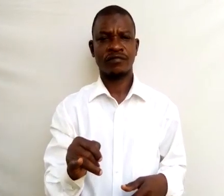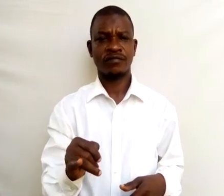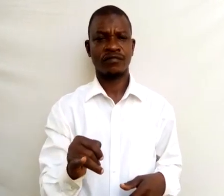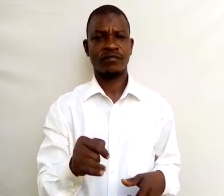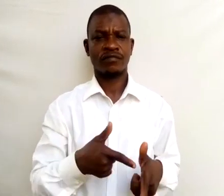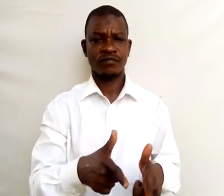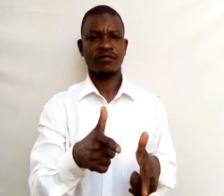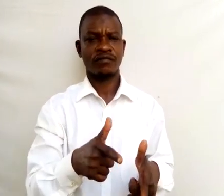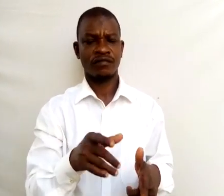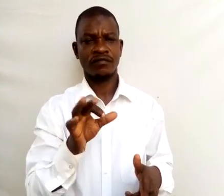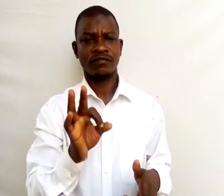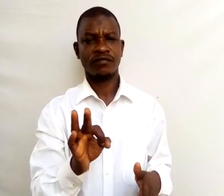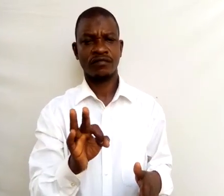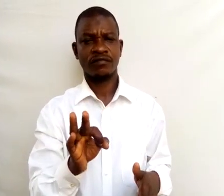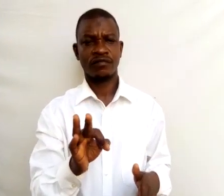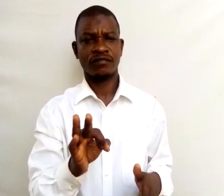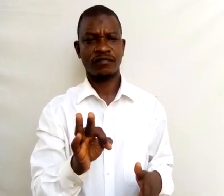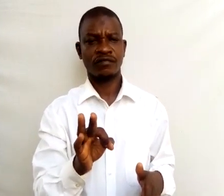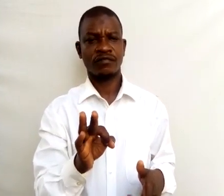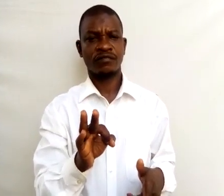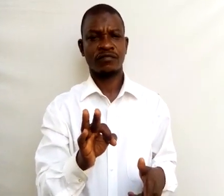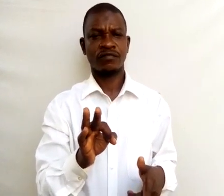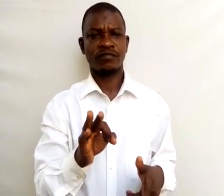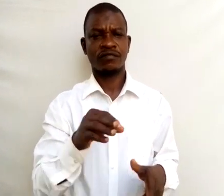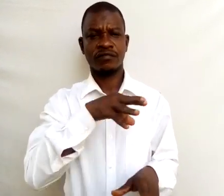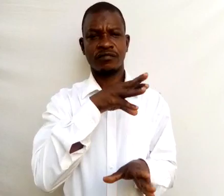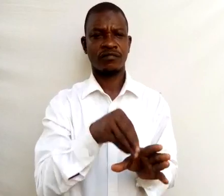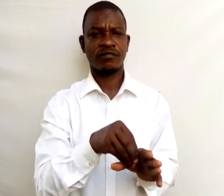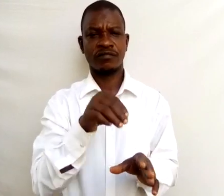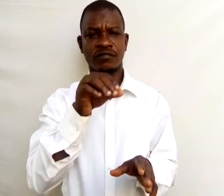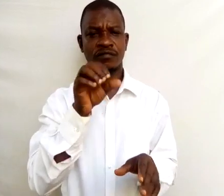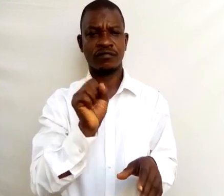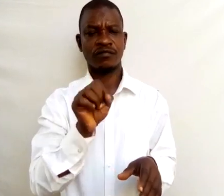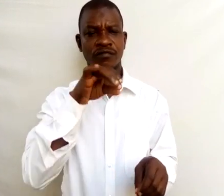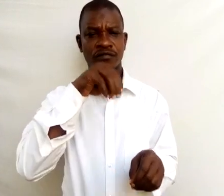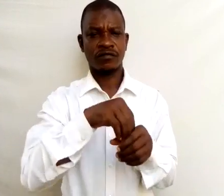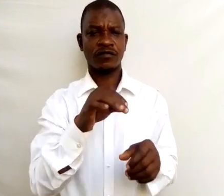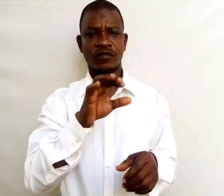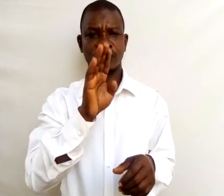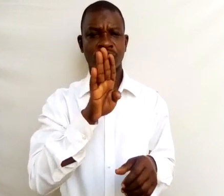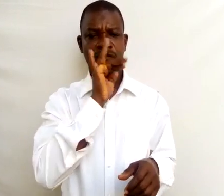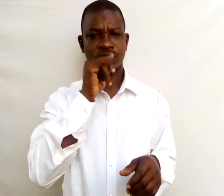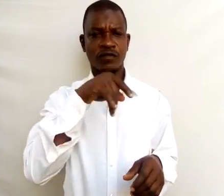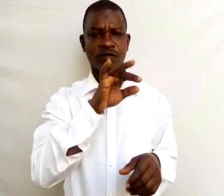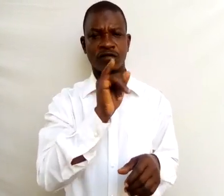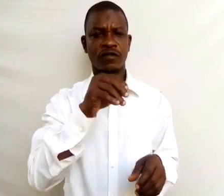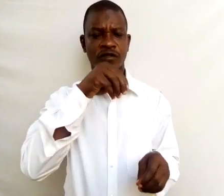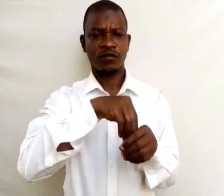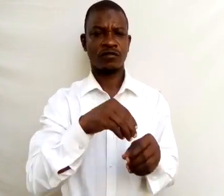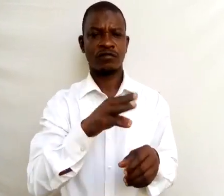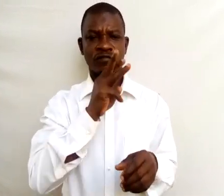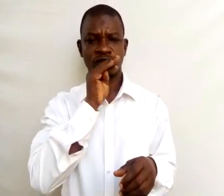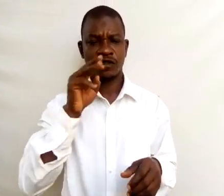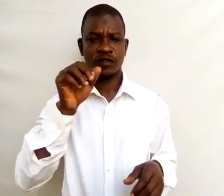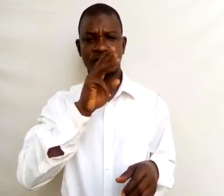Let F put X into Y be a mapping which